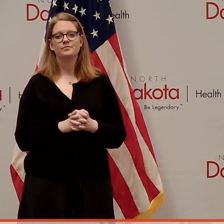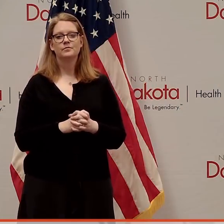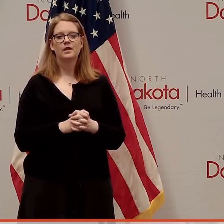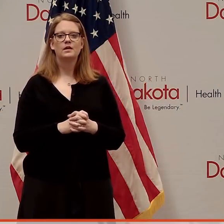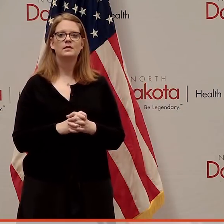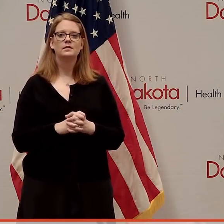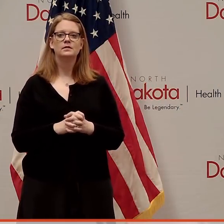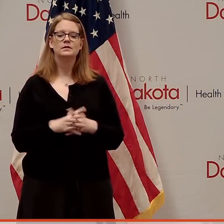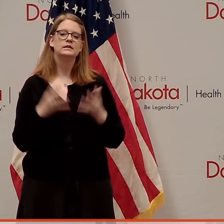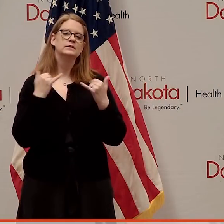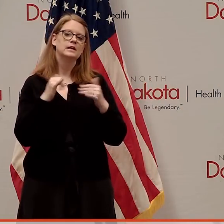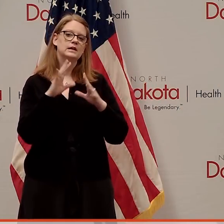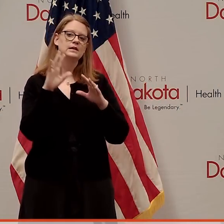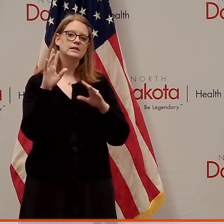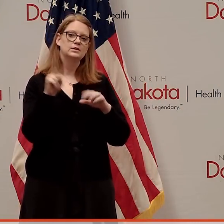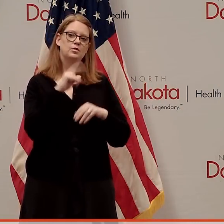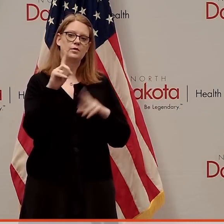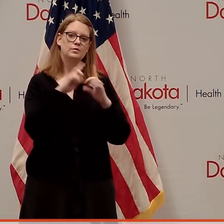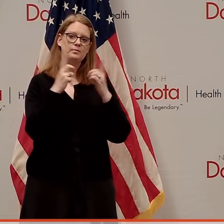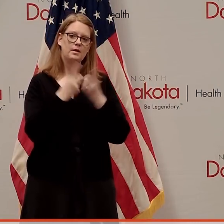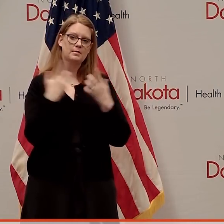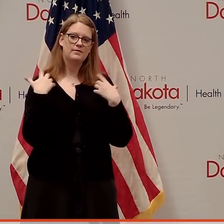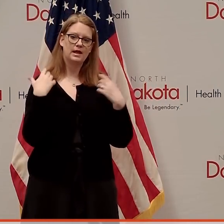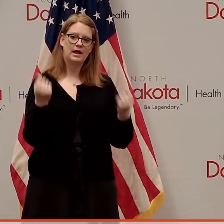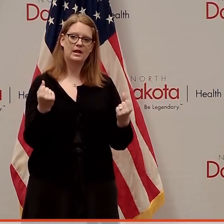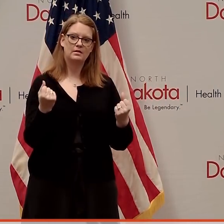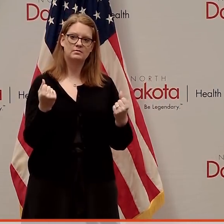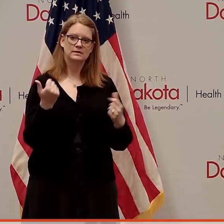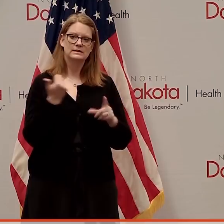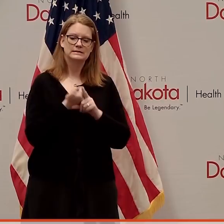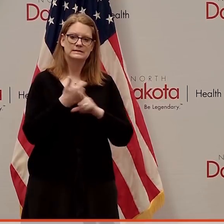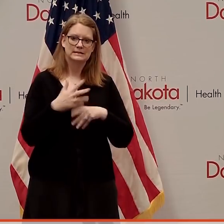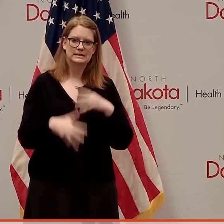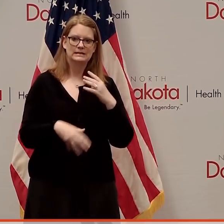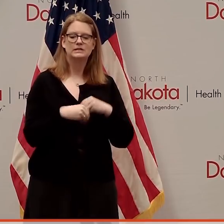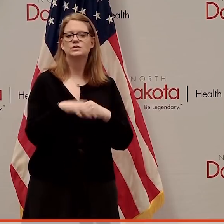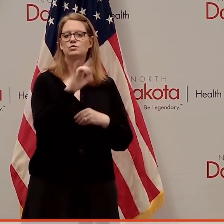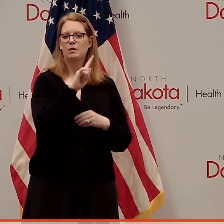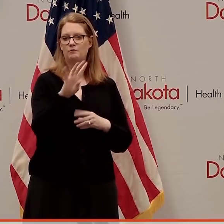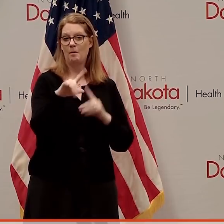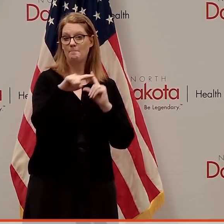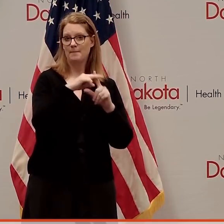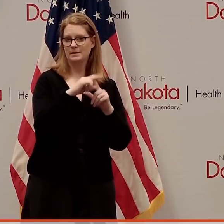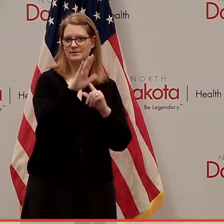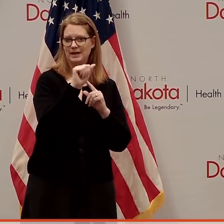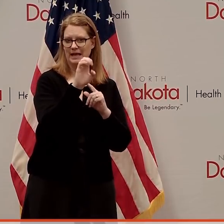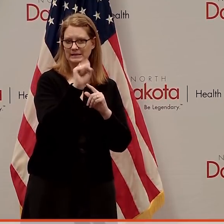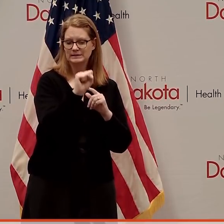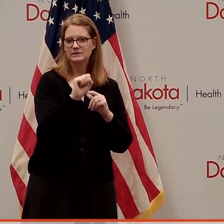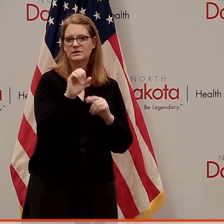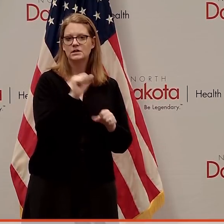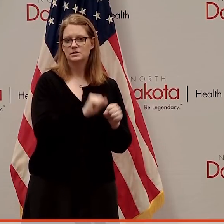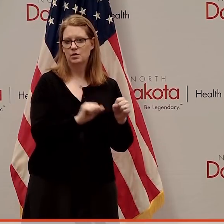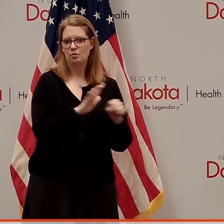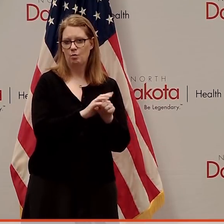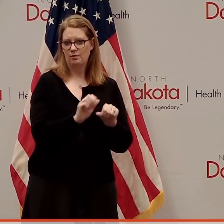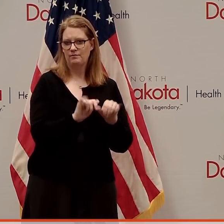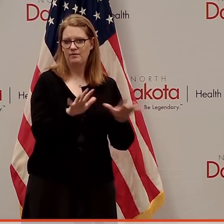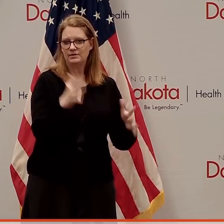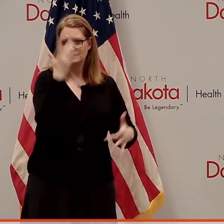Today, the North Dakota Department of Health confirmed 24 additional cases of the coronavirus